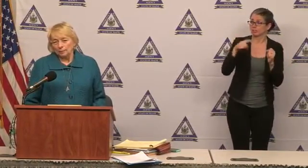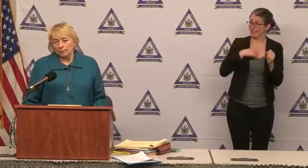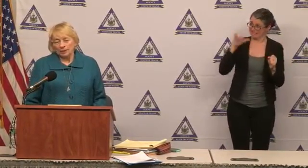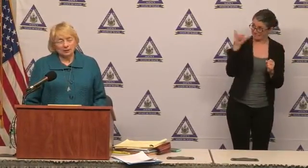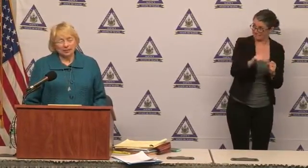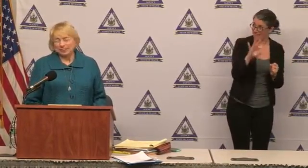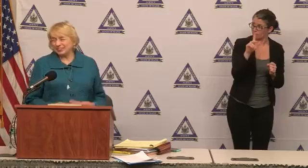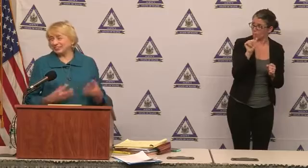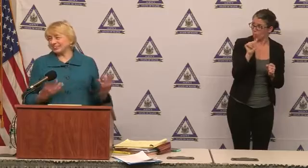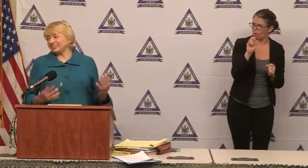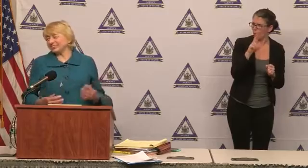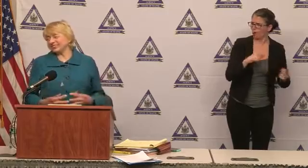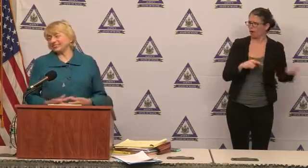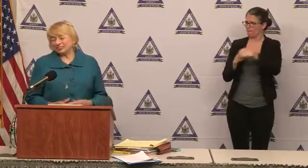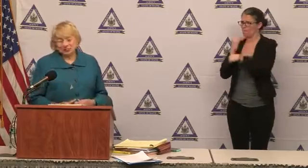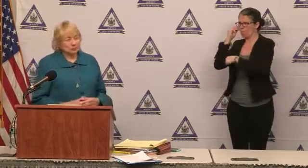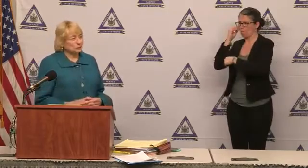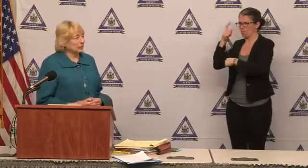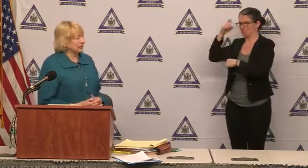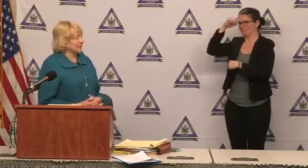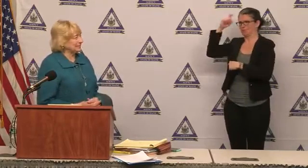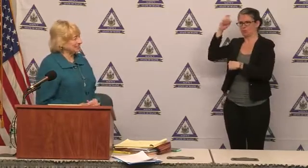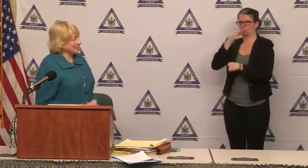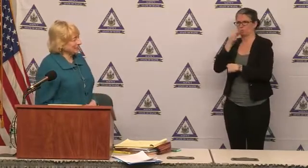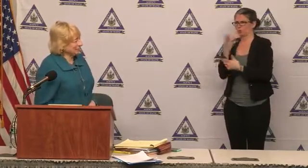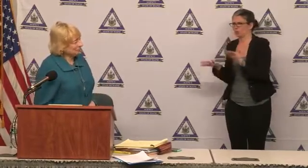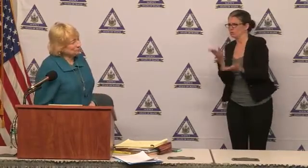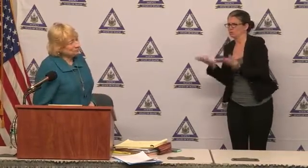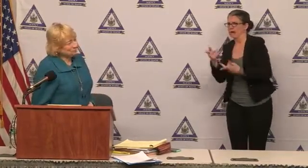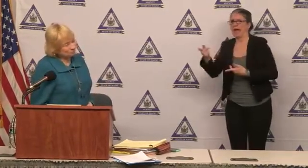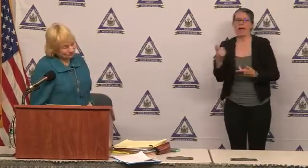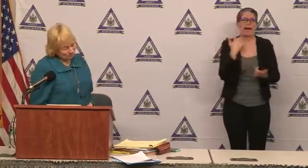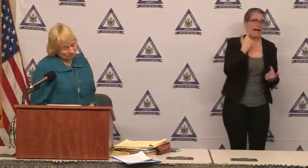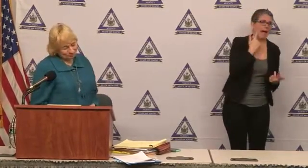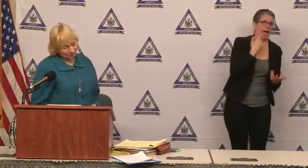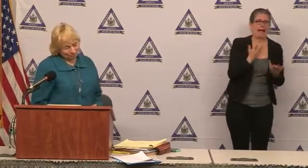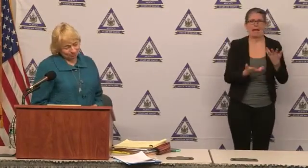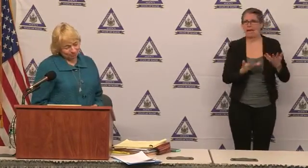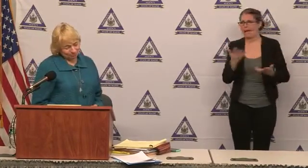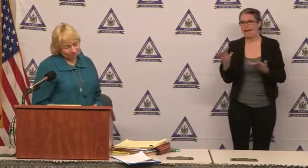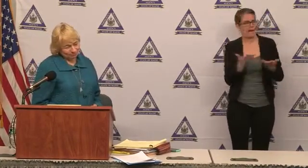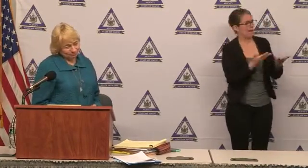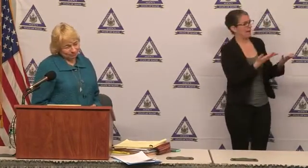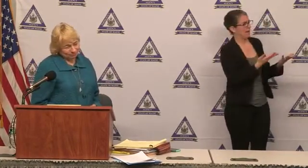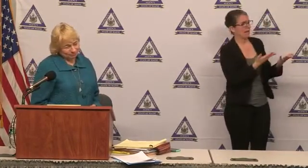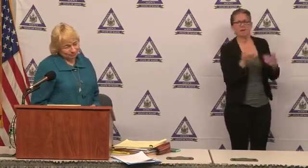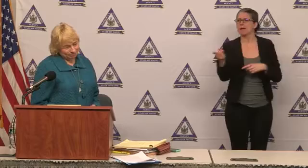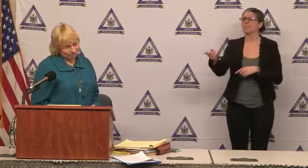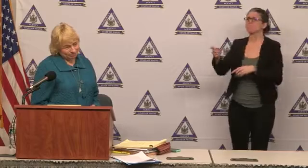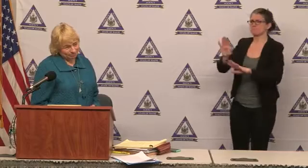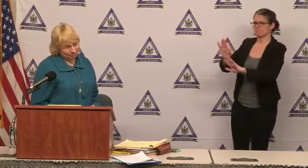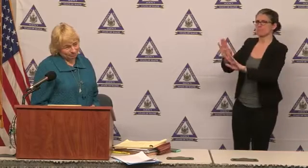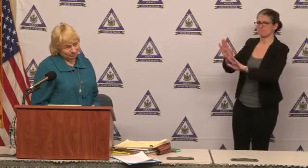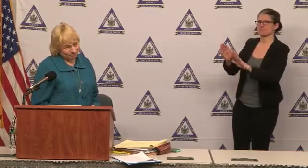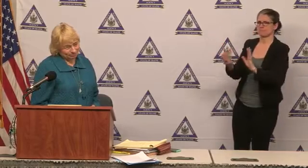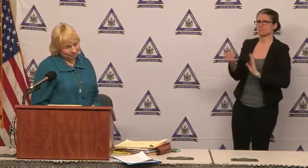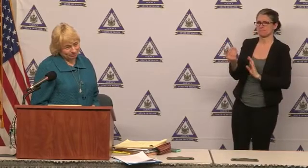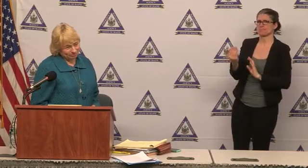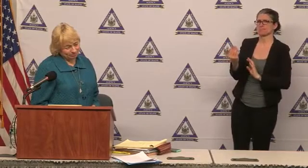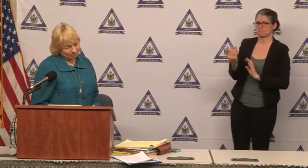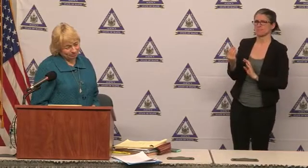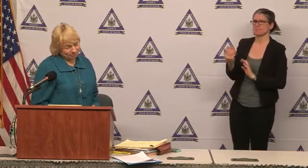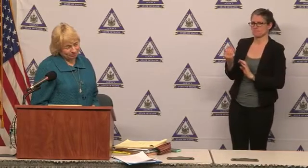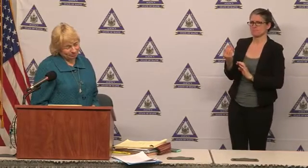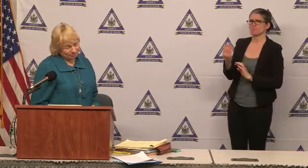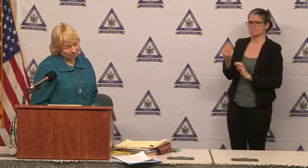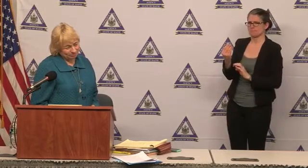beyond, or what's the general idea about traveling if you're normally away from here this time